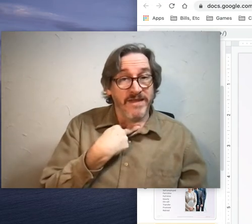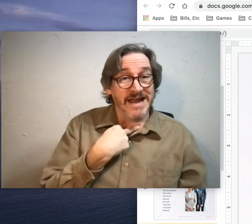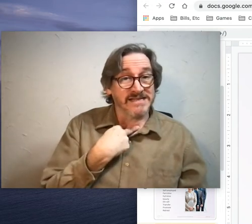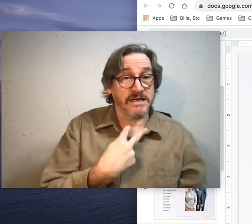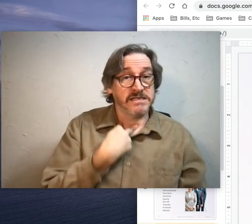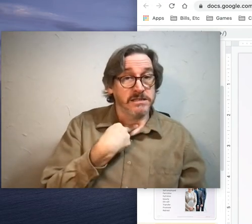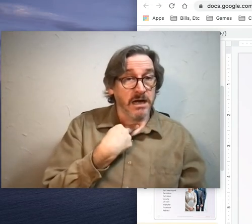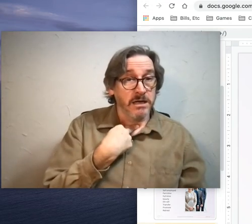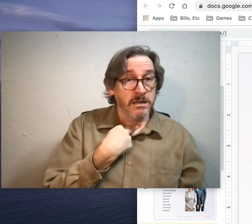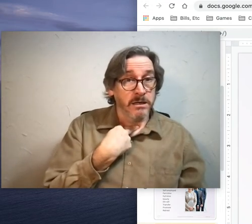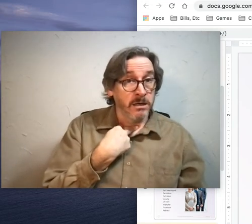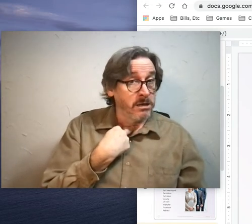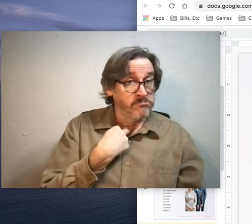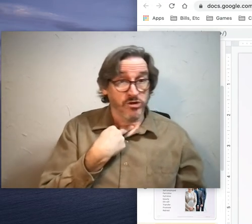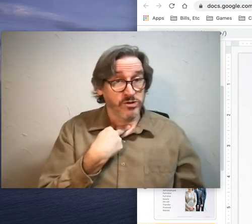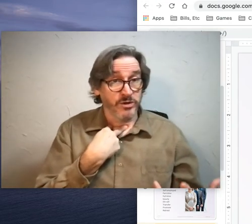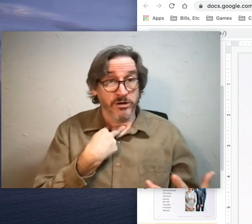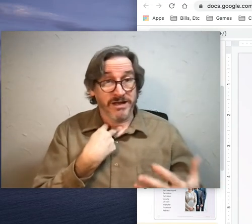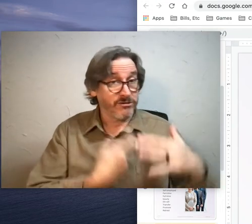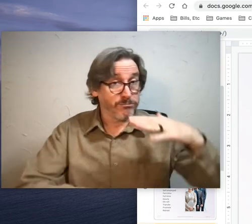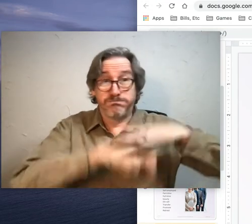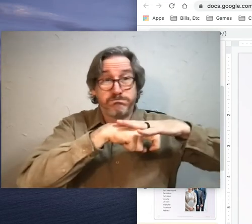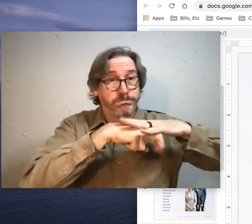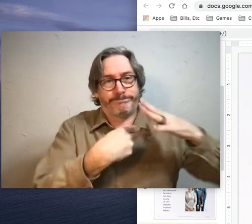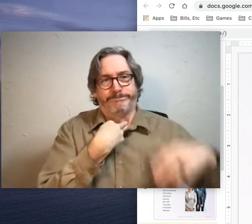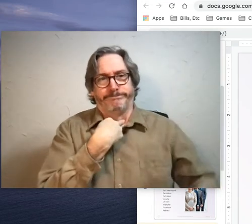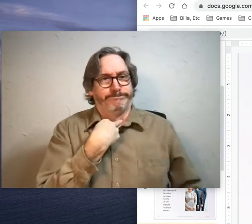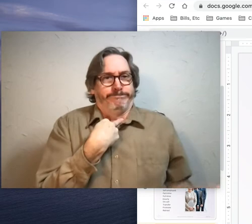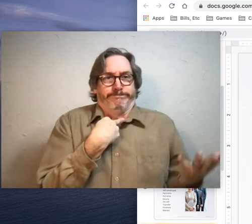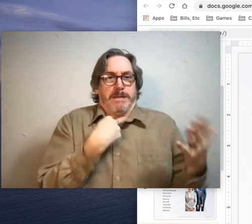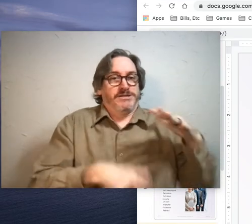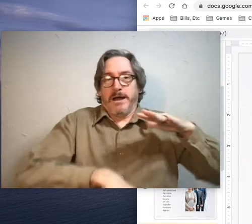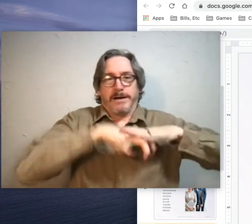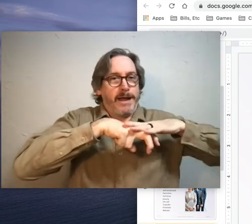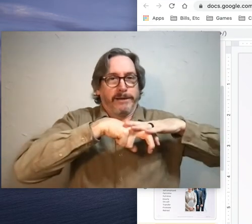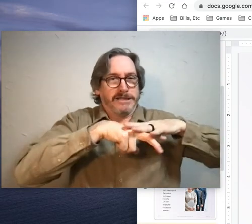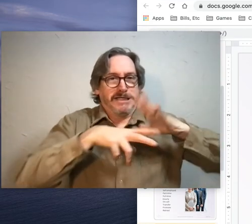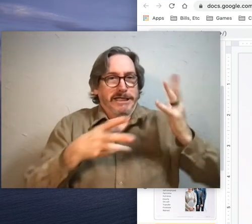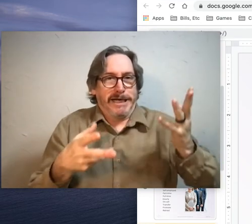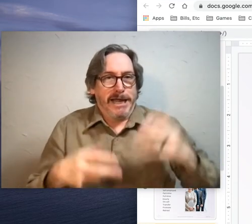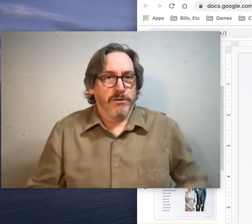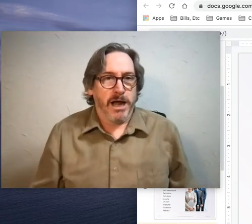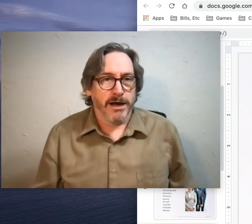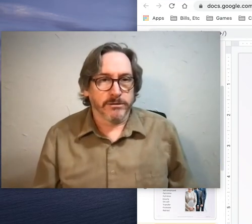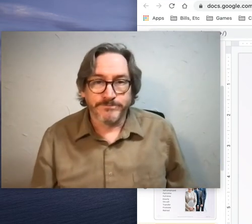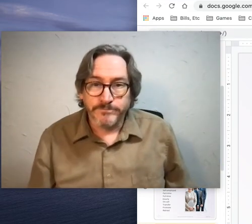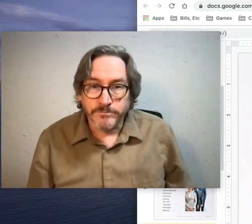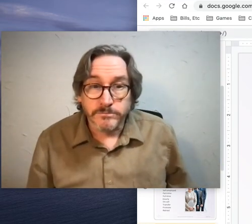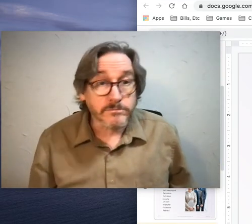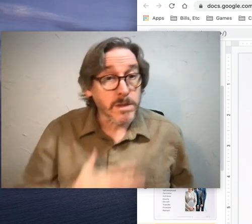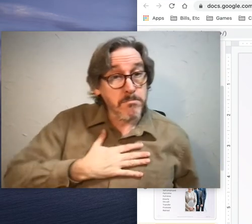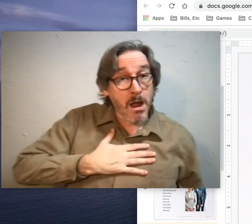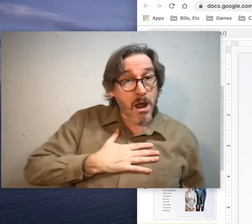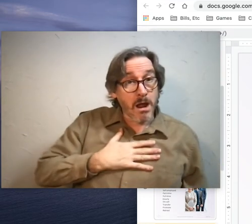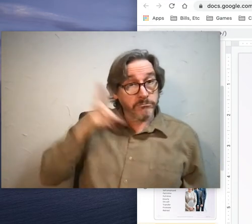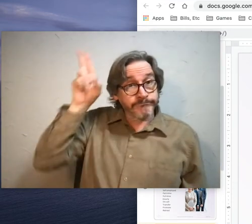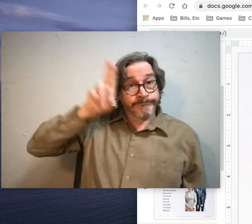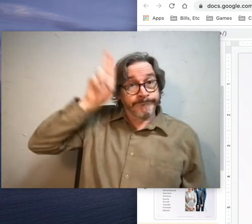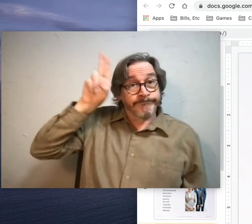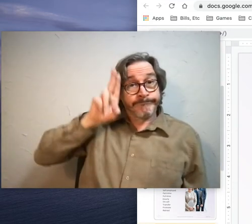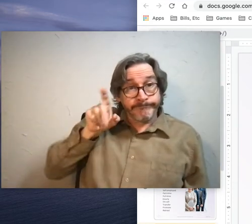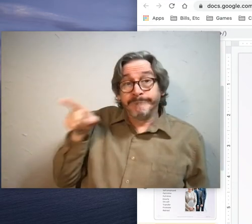And the next sign is stuck. So those two can go together. I'm stuck. I hit the ceiling. I can't go any higher.